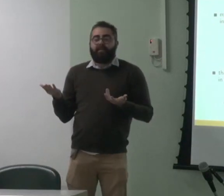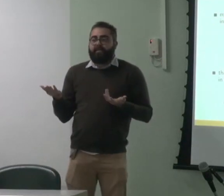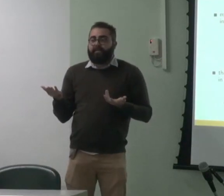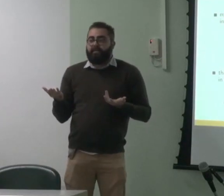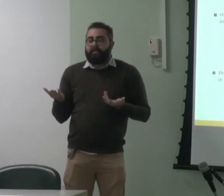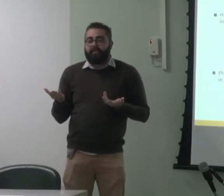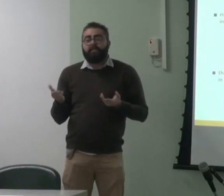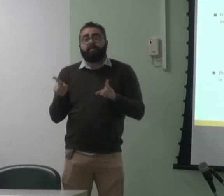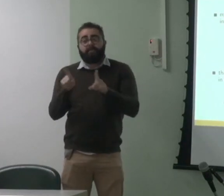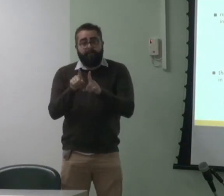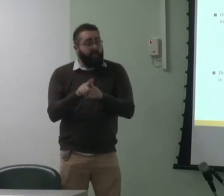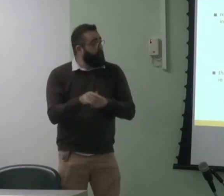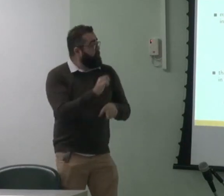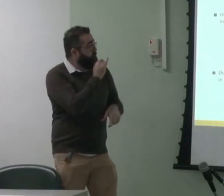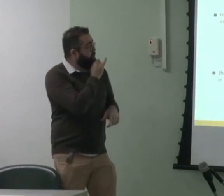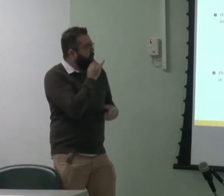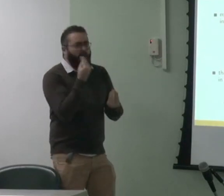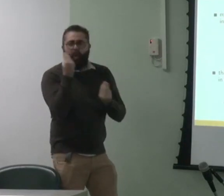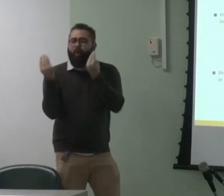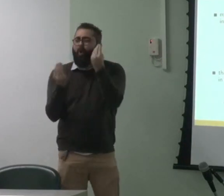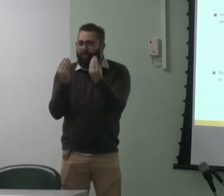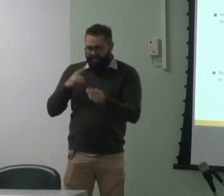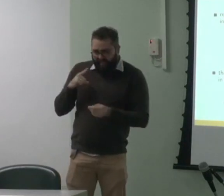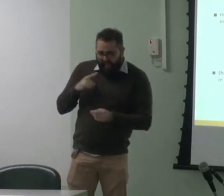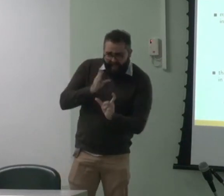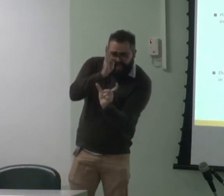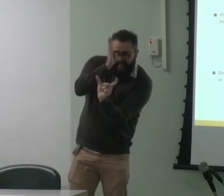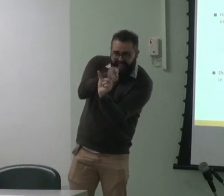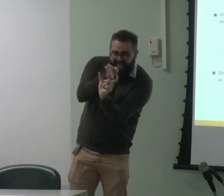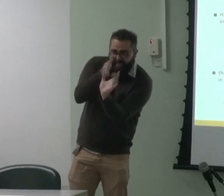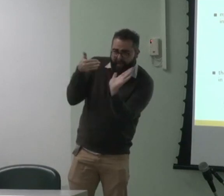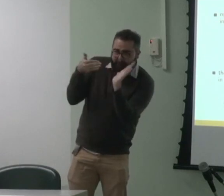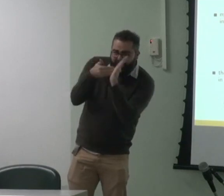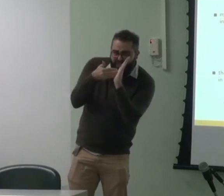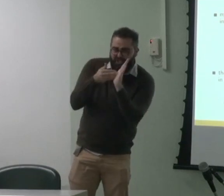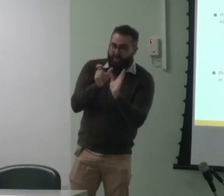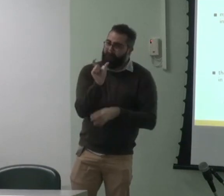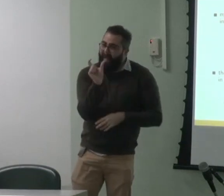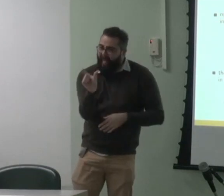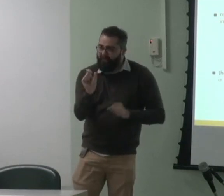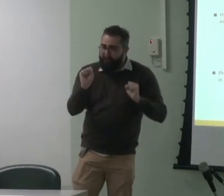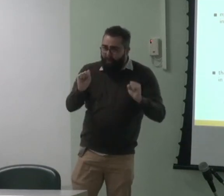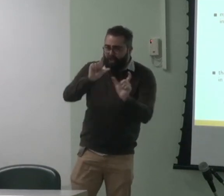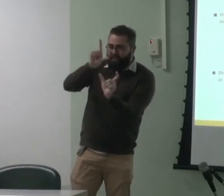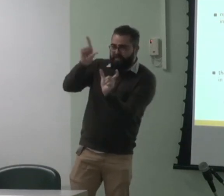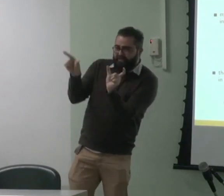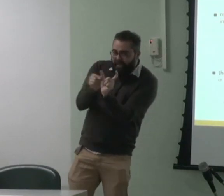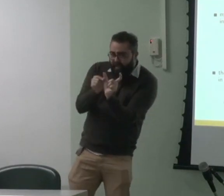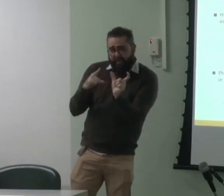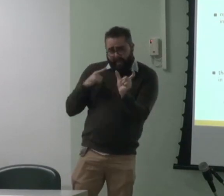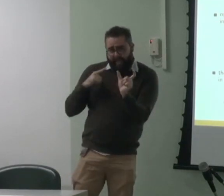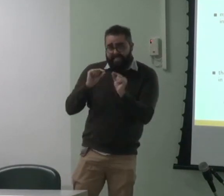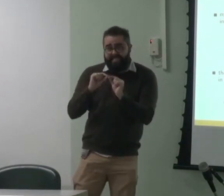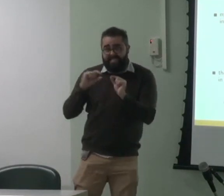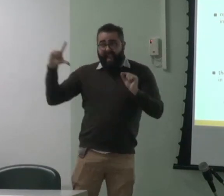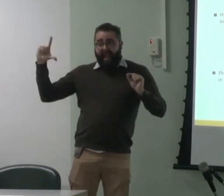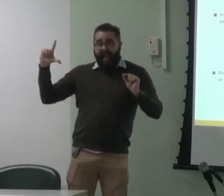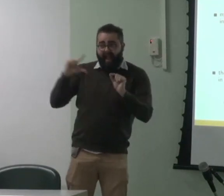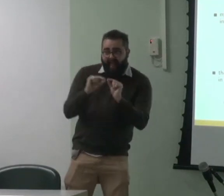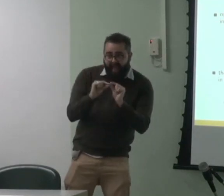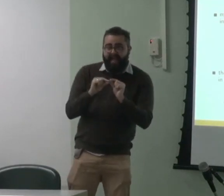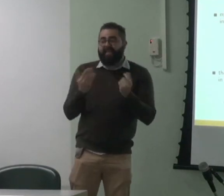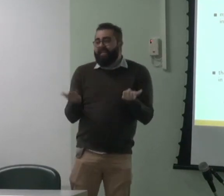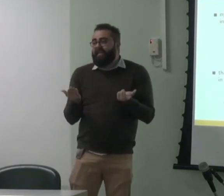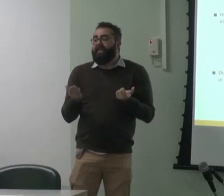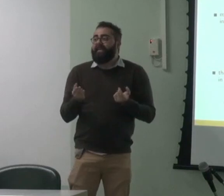no clear-cut boundary between these 2 areas. So it's rather a cline or a scale on which phenomena such as